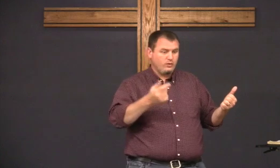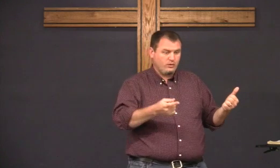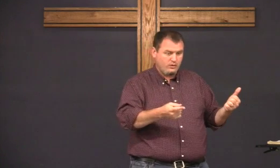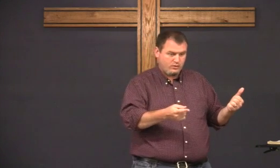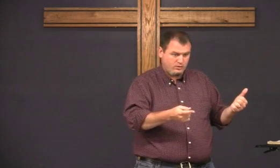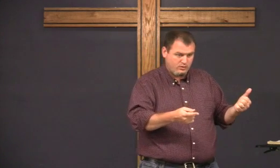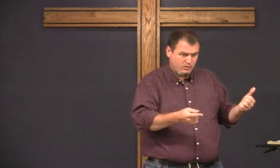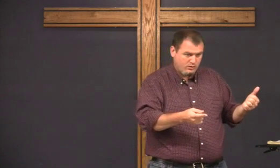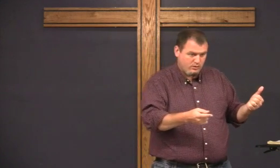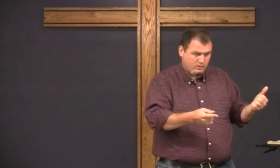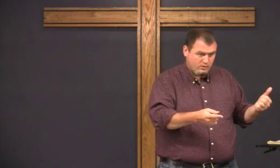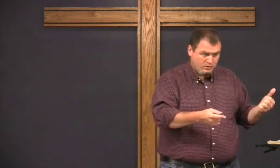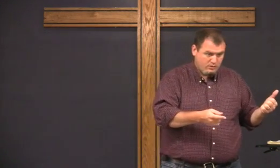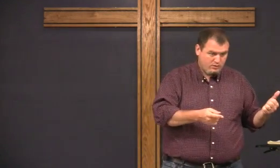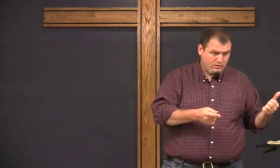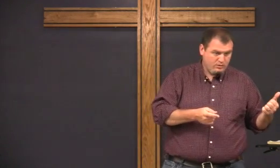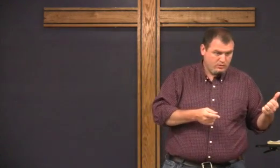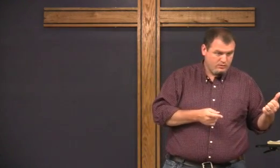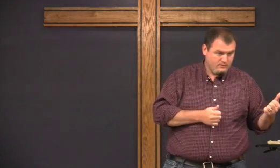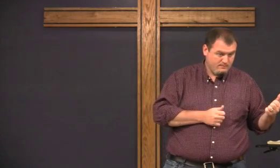Jim Baker, he's black. Okay.